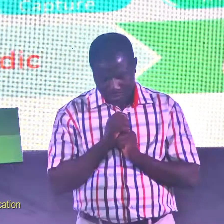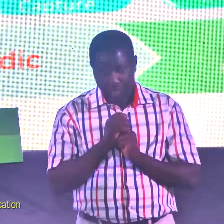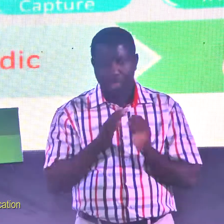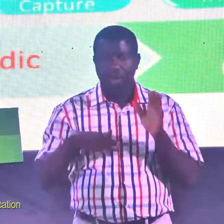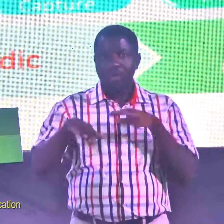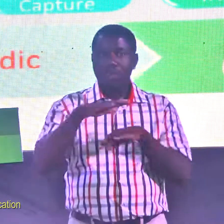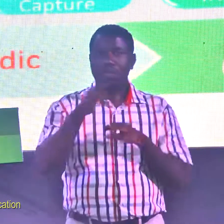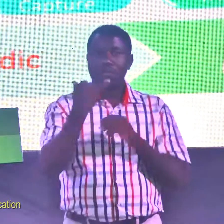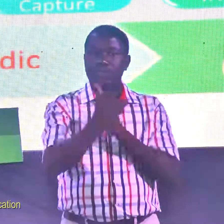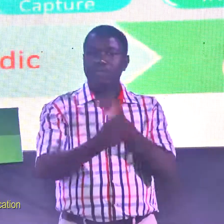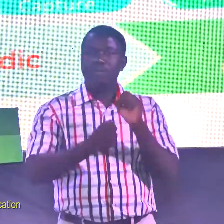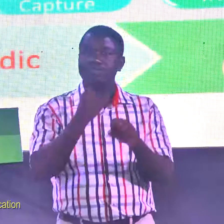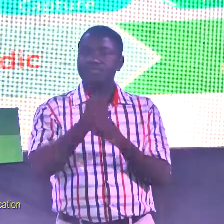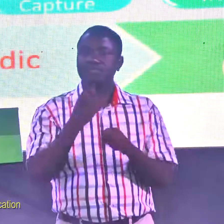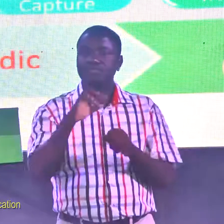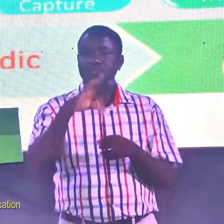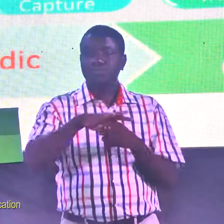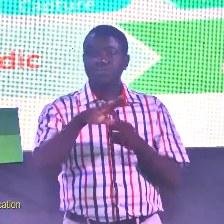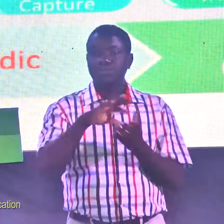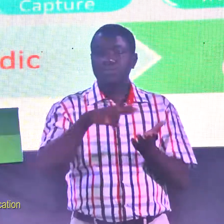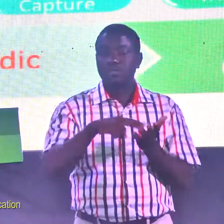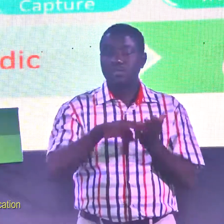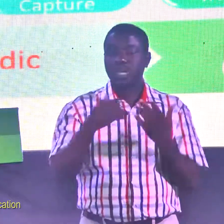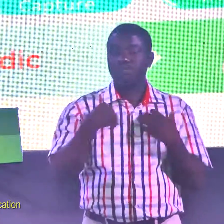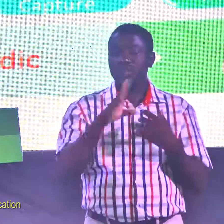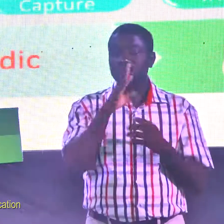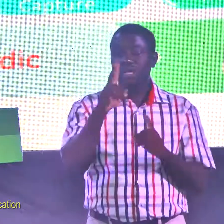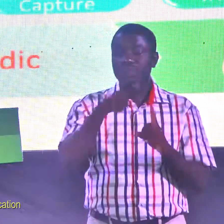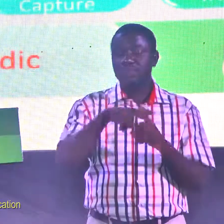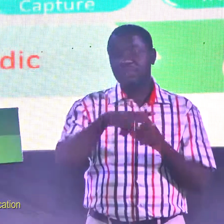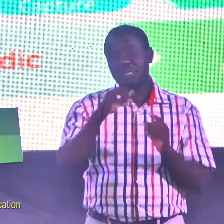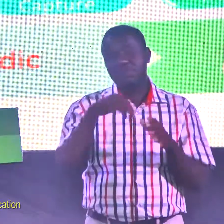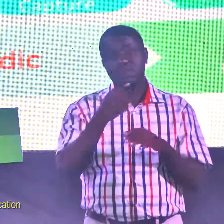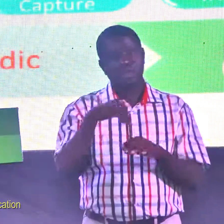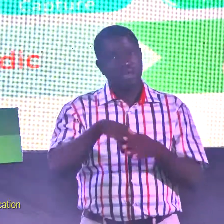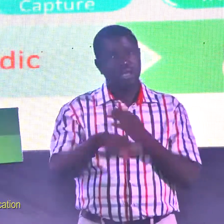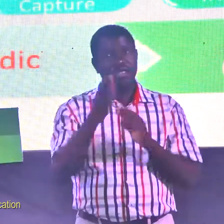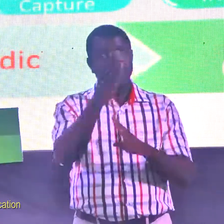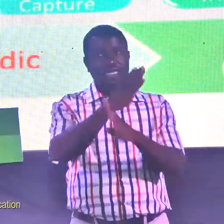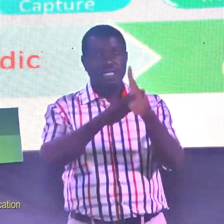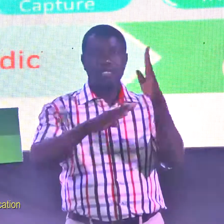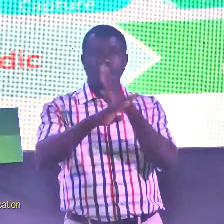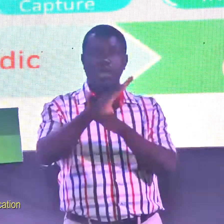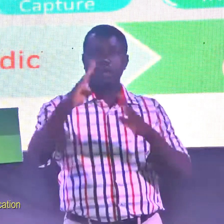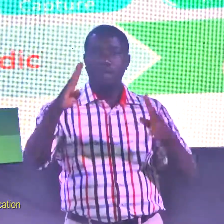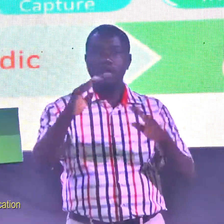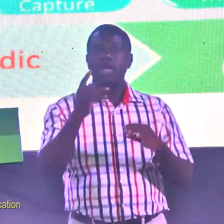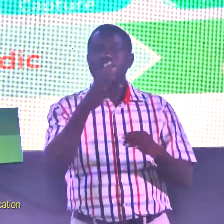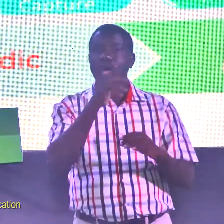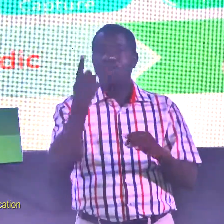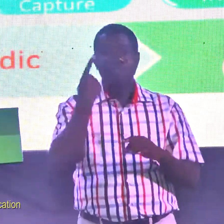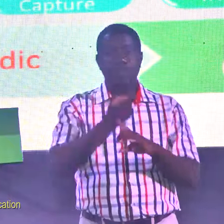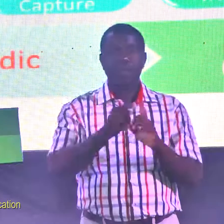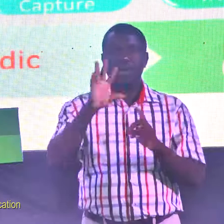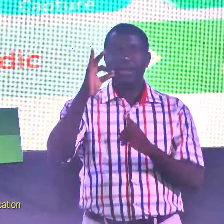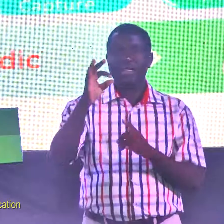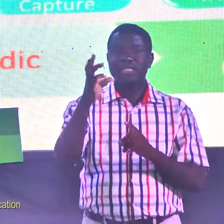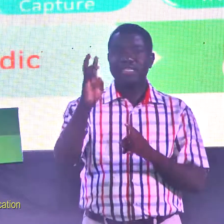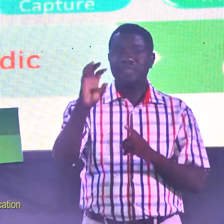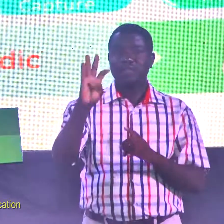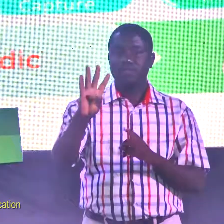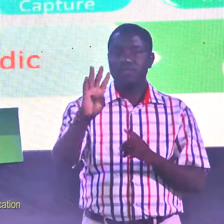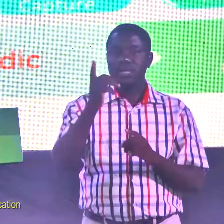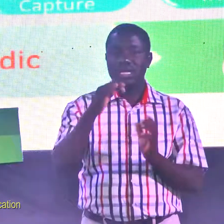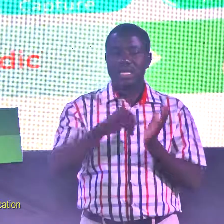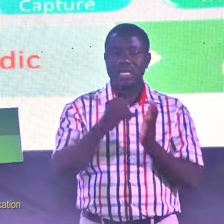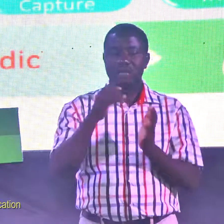Over the years, voter registration has been implemented in Zambia, and from 1964, since independence, the